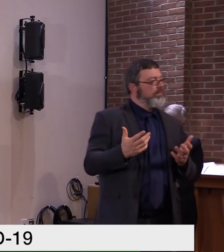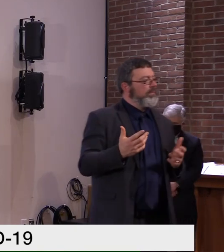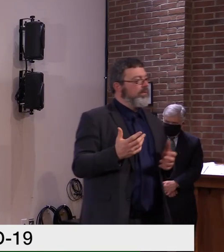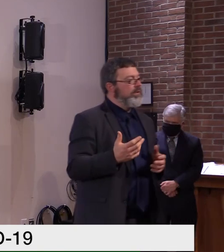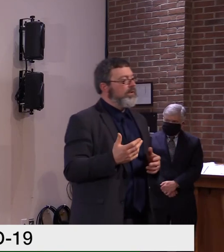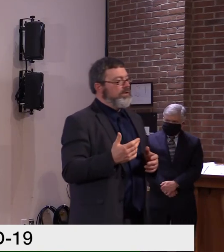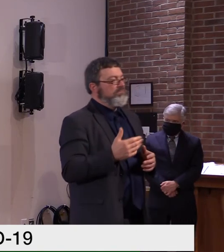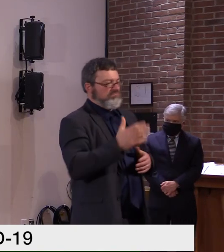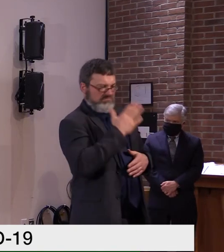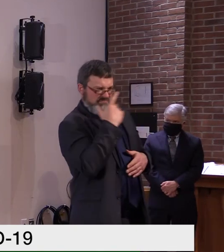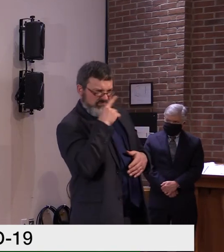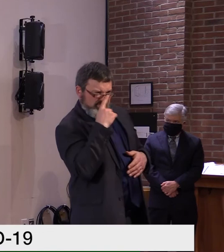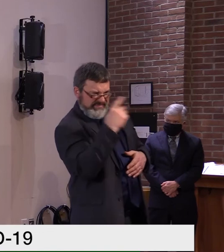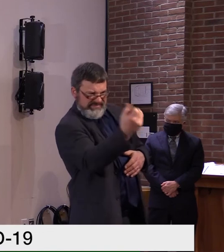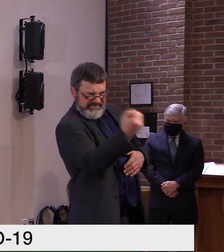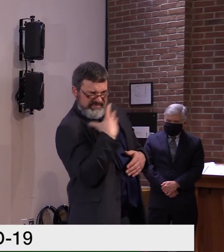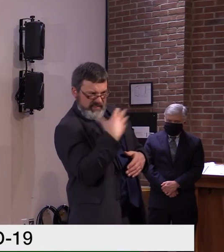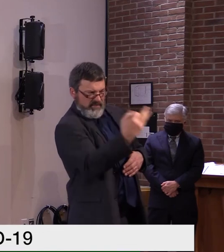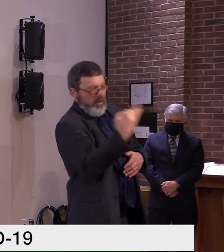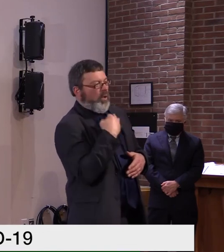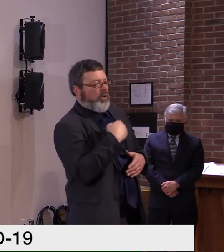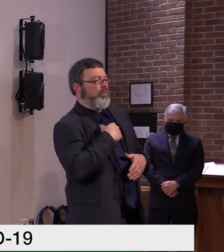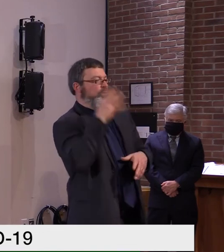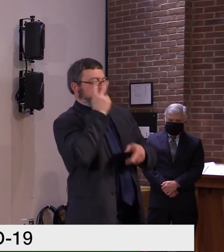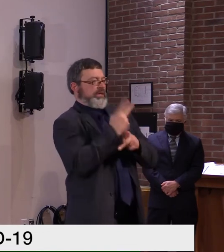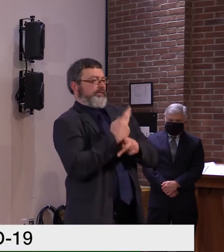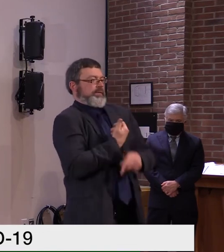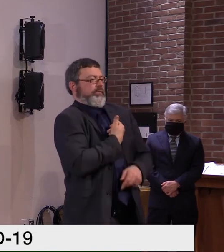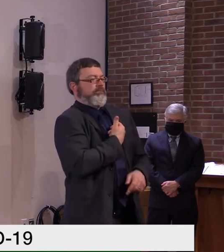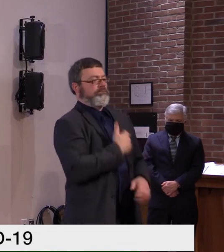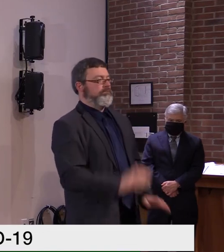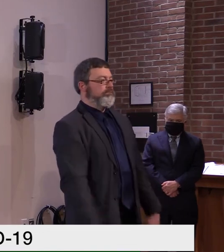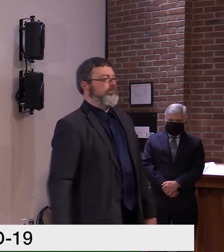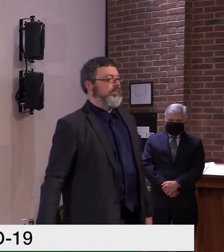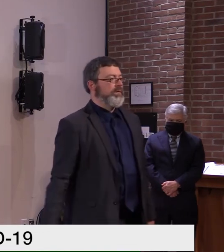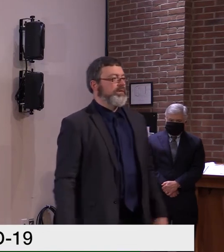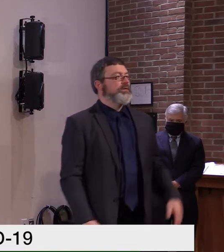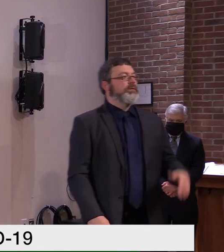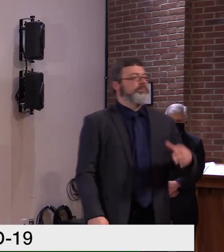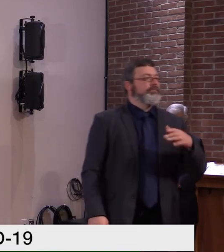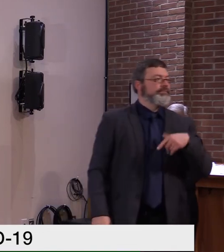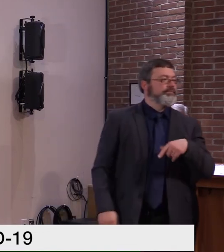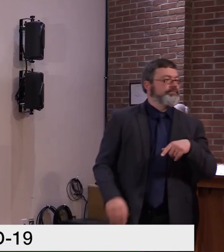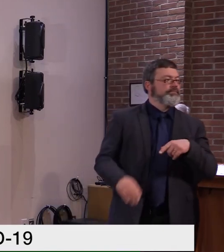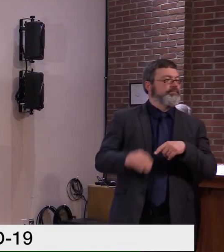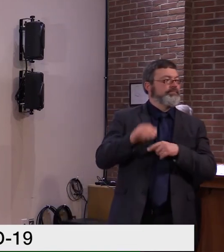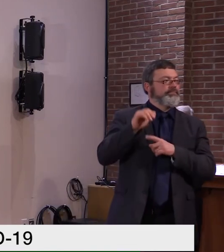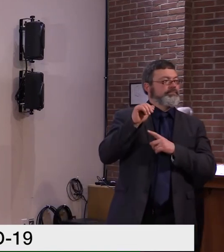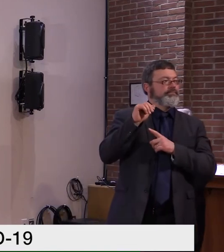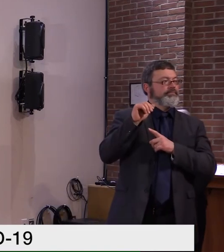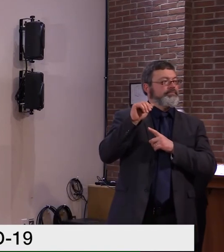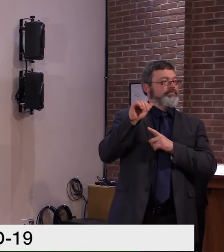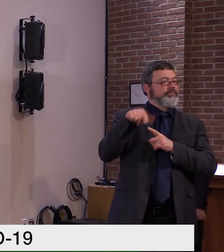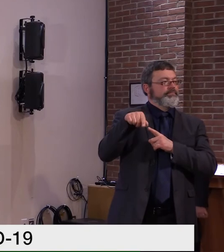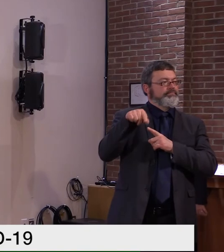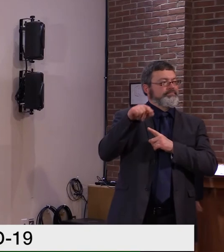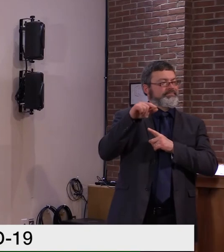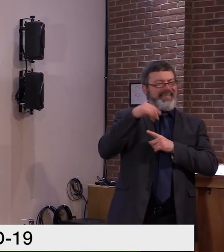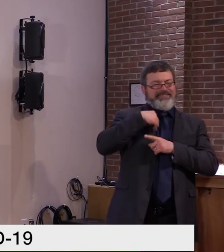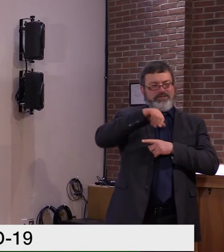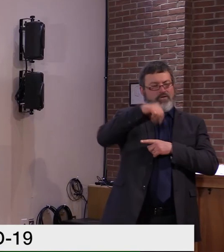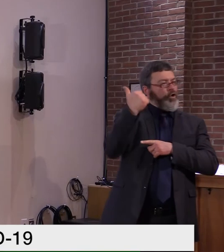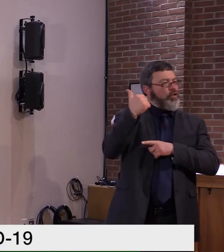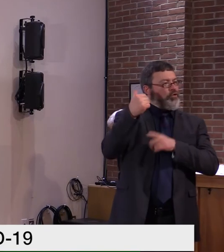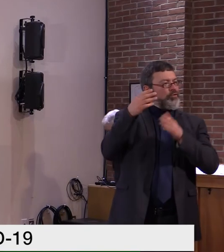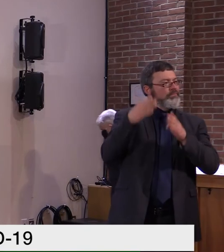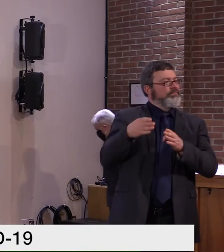Okay. And I believe Andrew from the Caledonian Record had a follow-up for Dr. Levine regarding